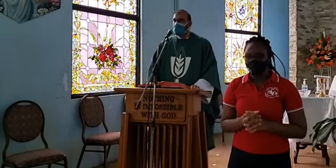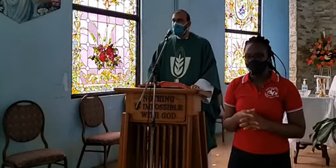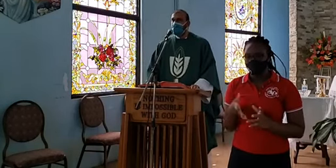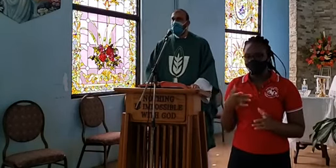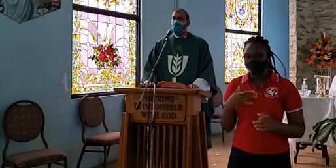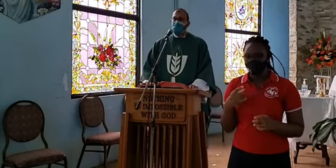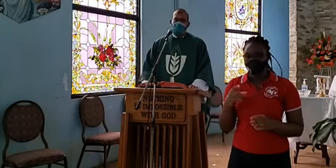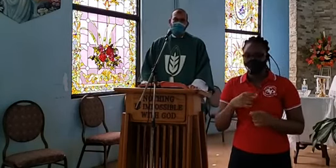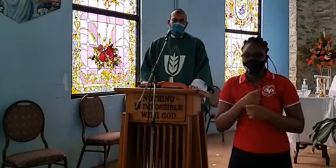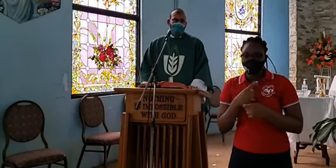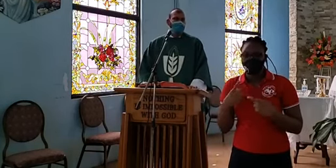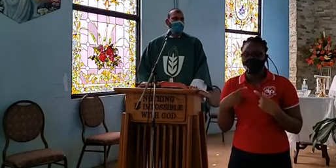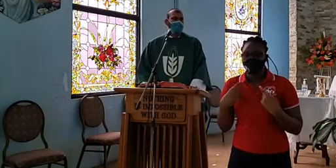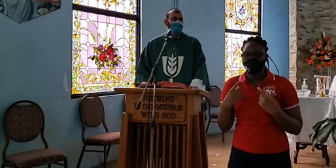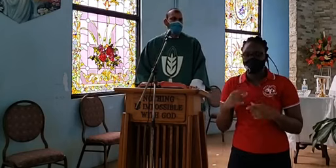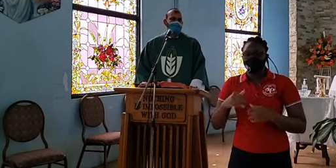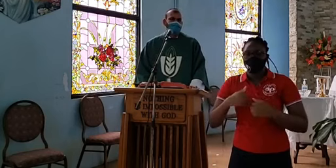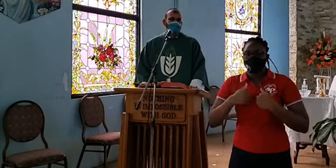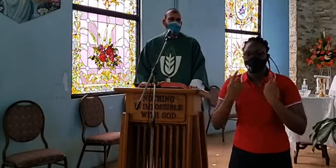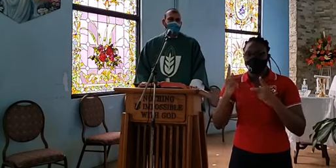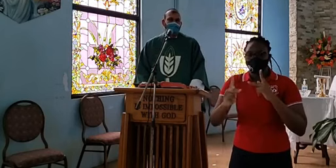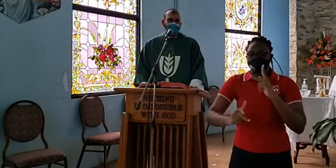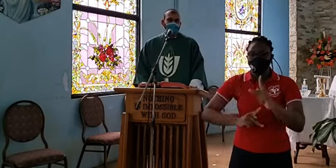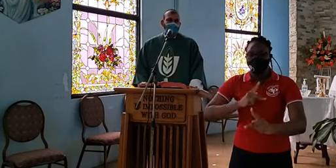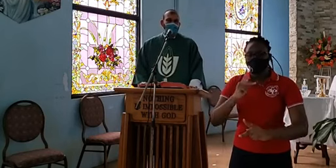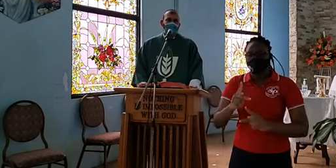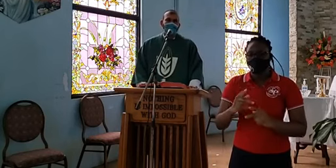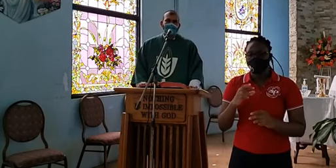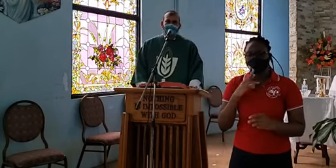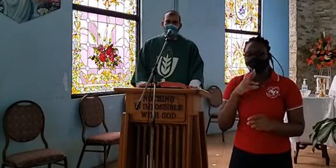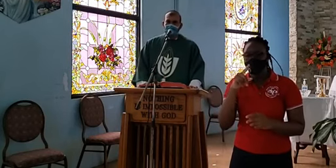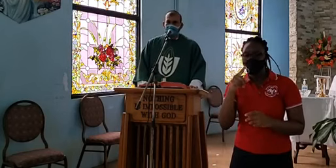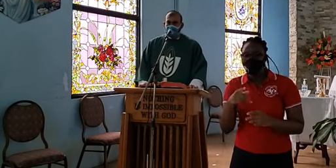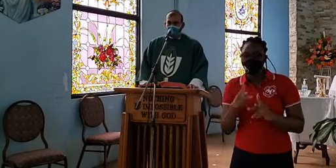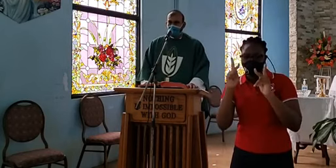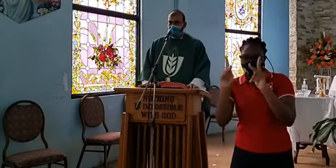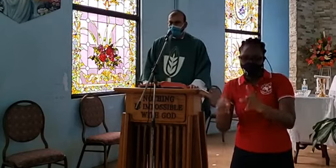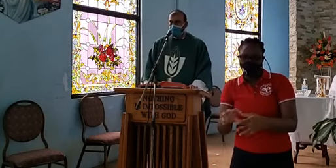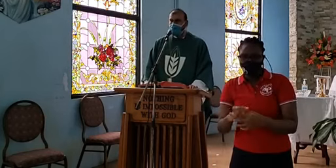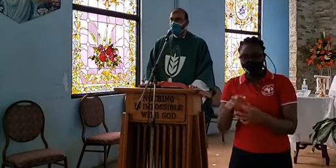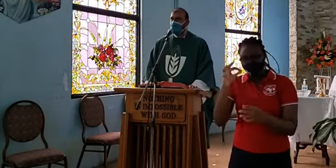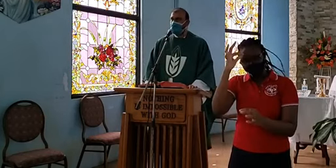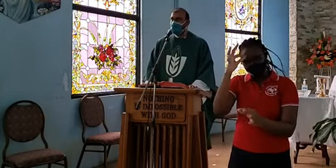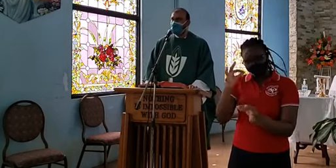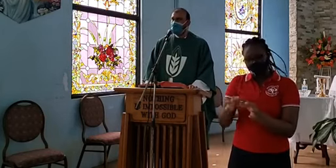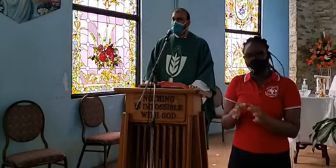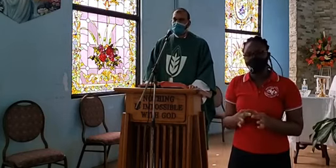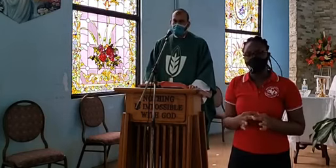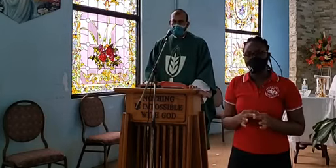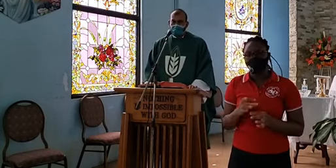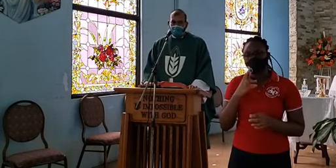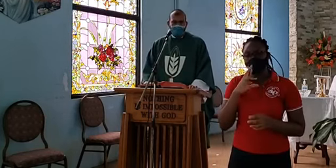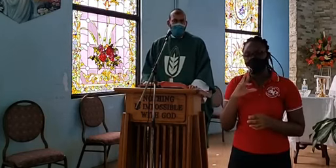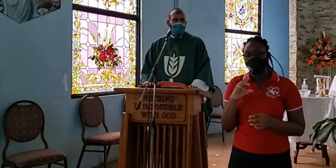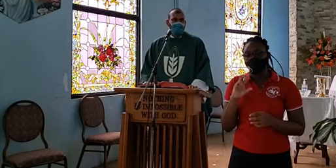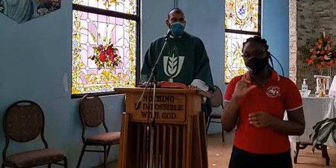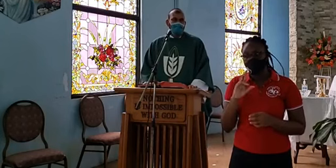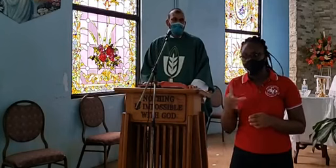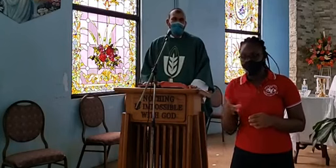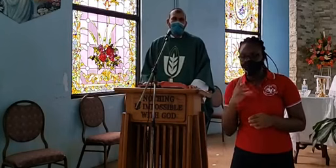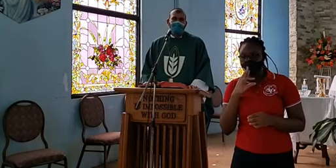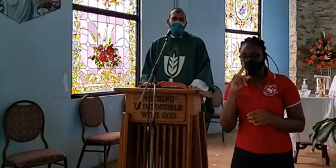My dear young people, are you a person of faith or are